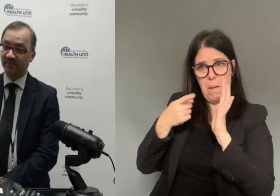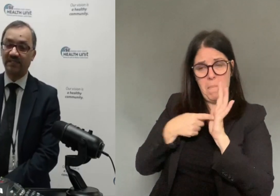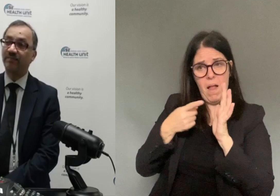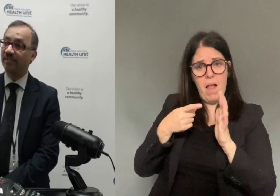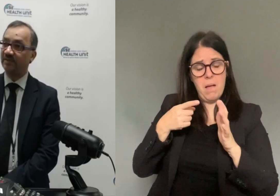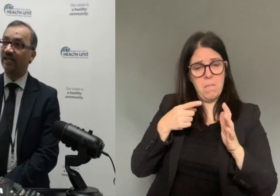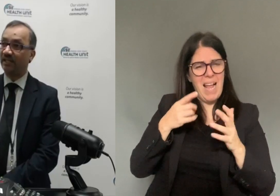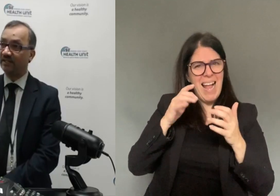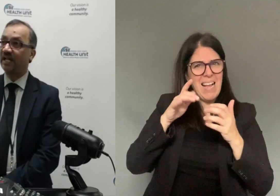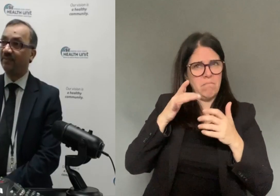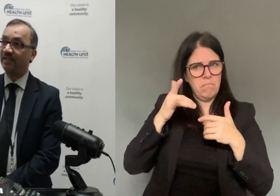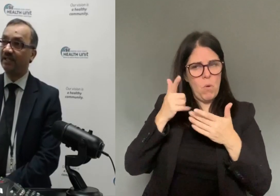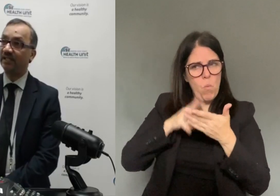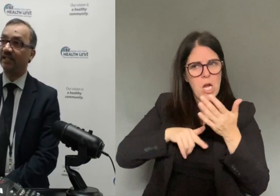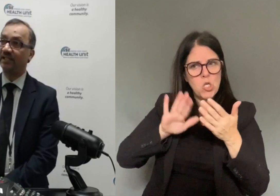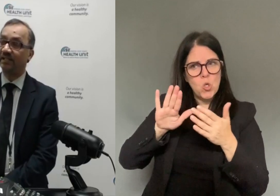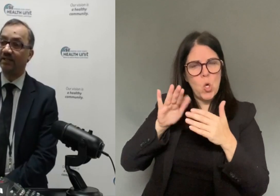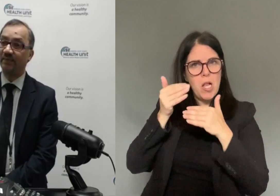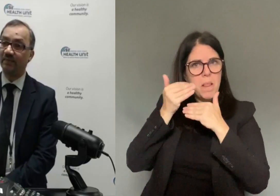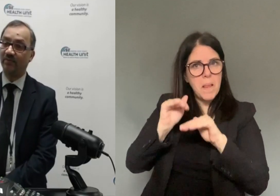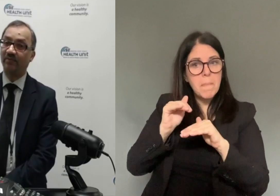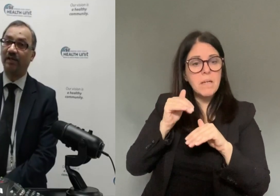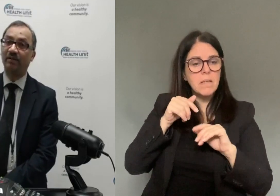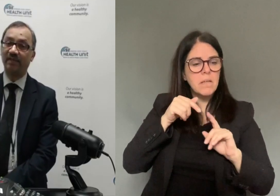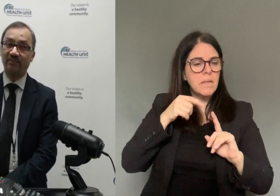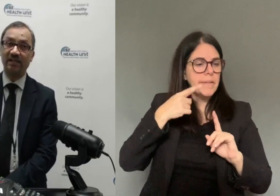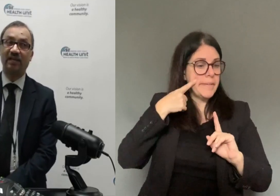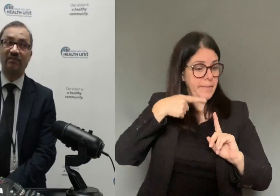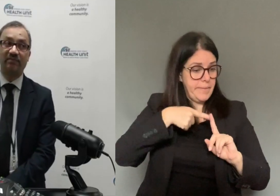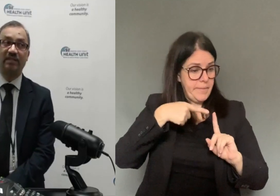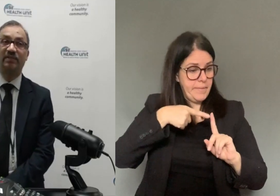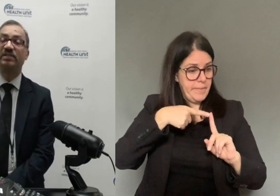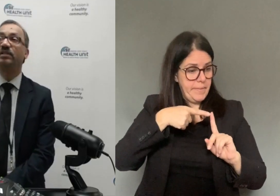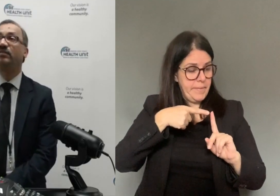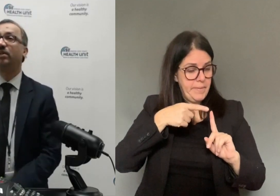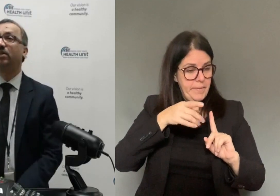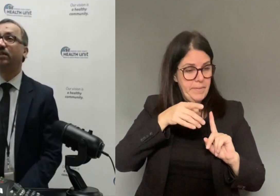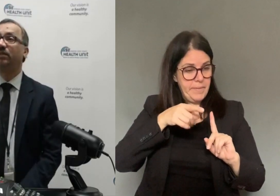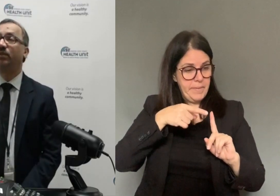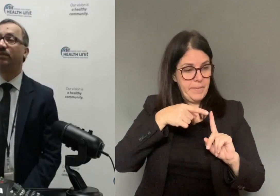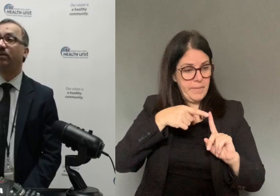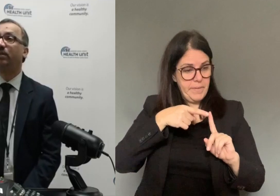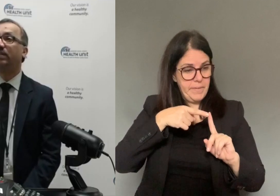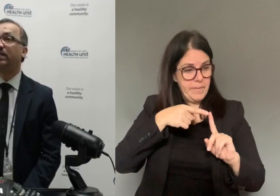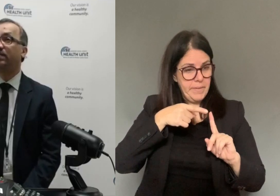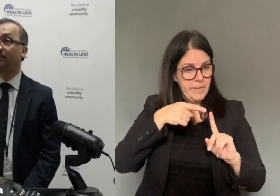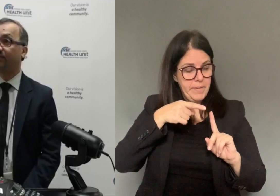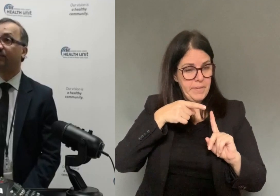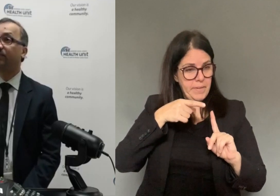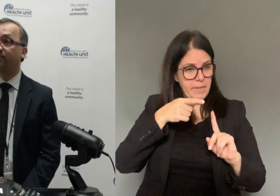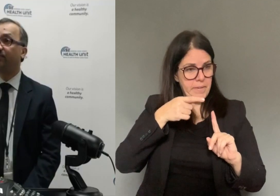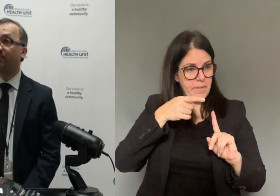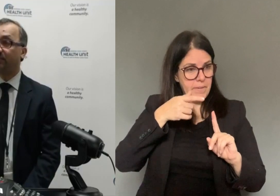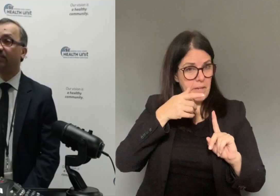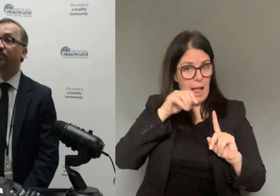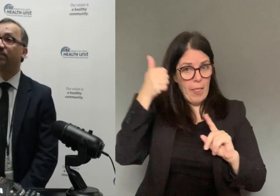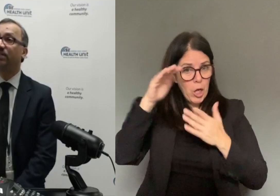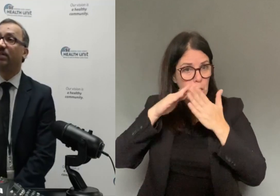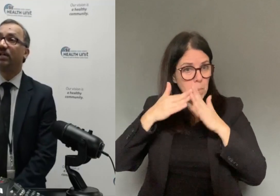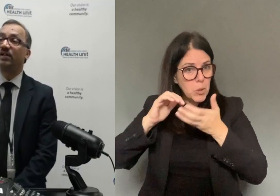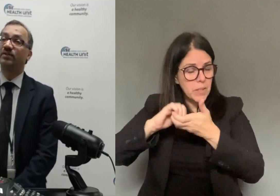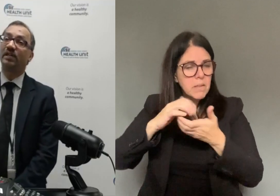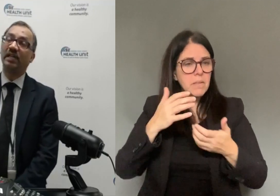province? Or? Sometimes that does happen. That that we receive what we call as a referral from the other health